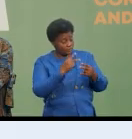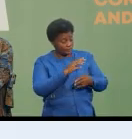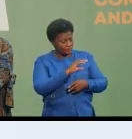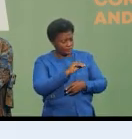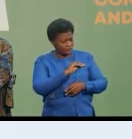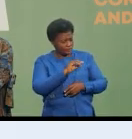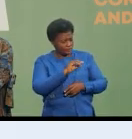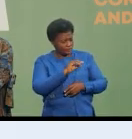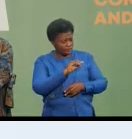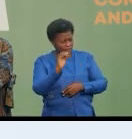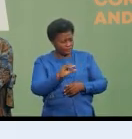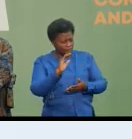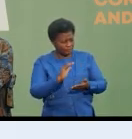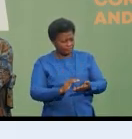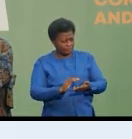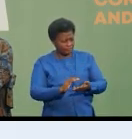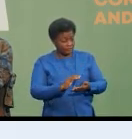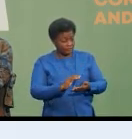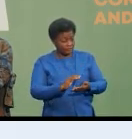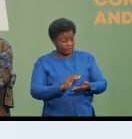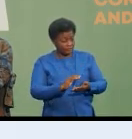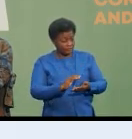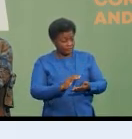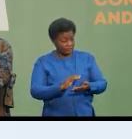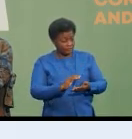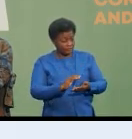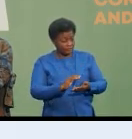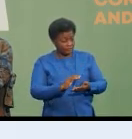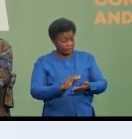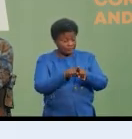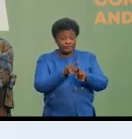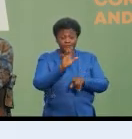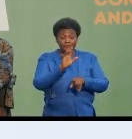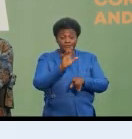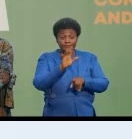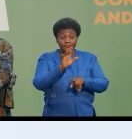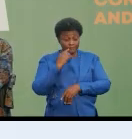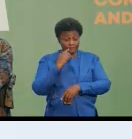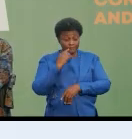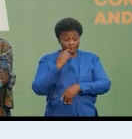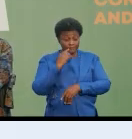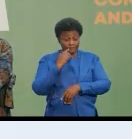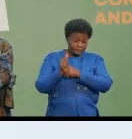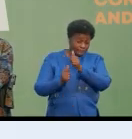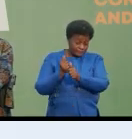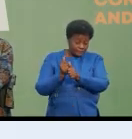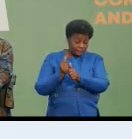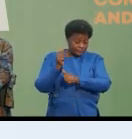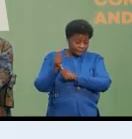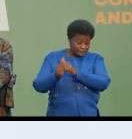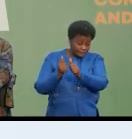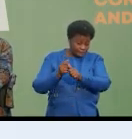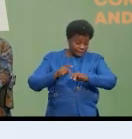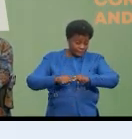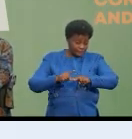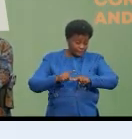56% reduction in new annual HIV infections and a 59% reduction in annual HIV-related deaths. This